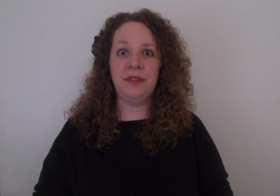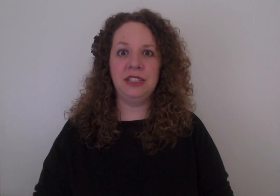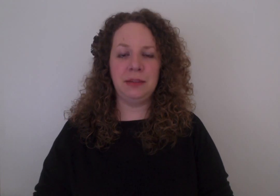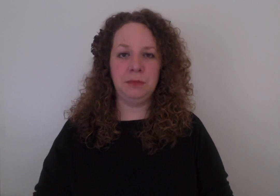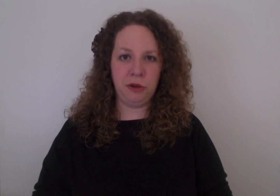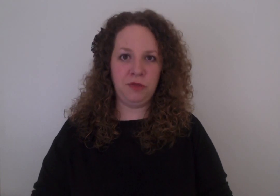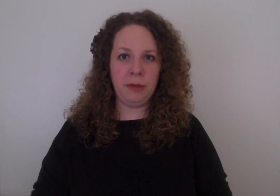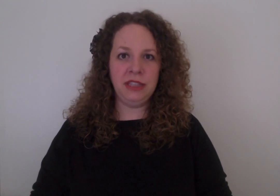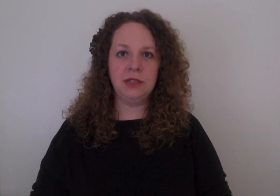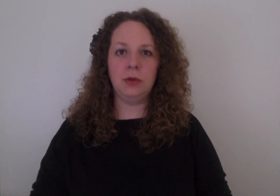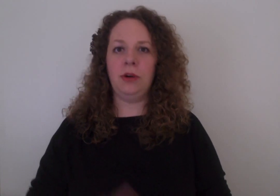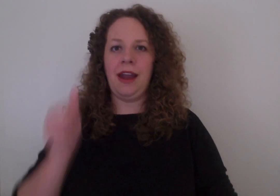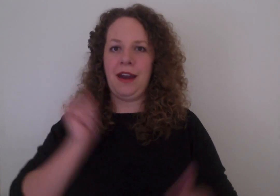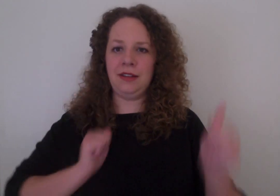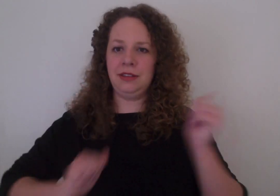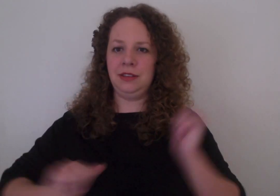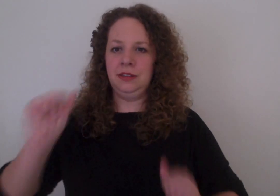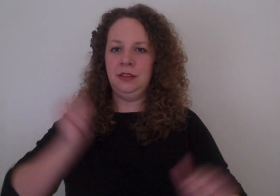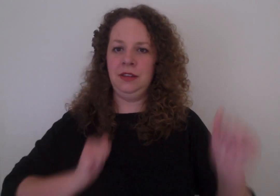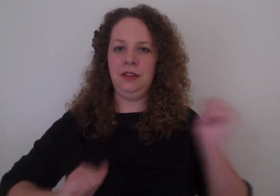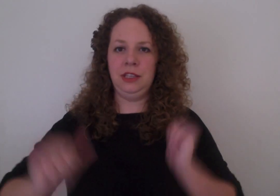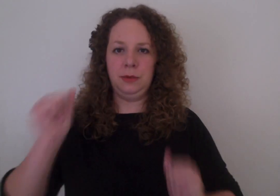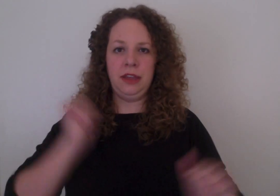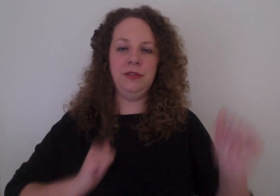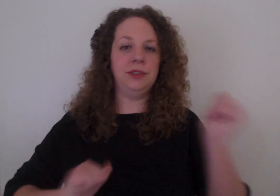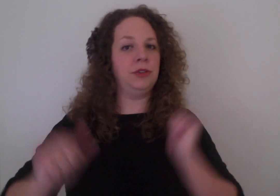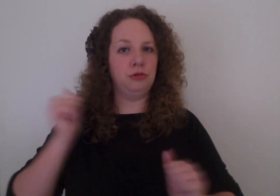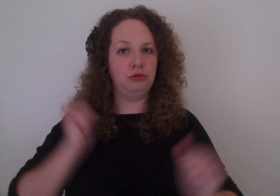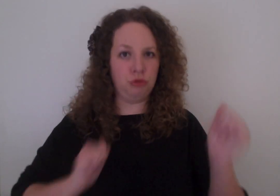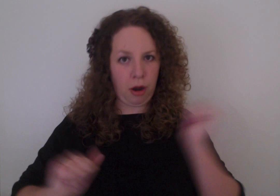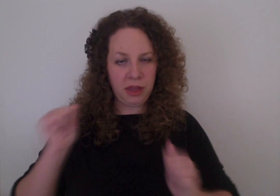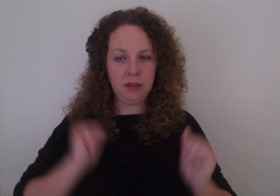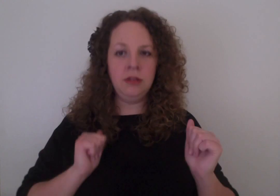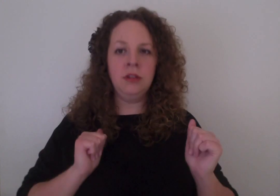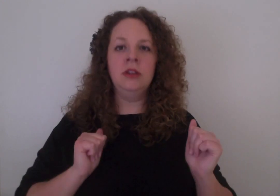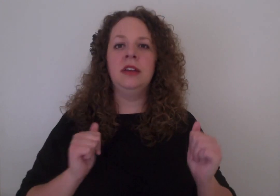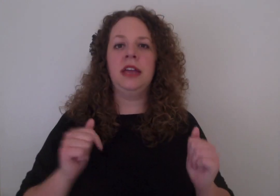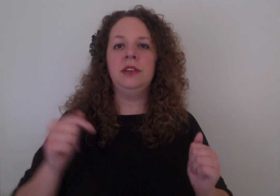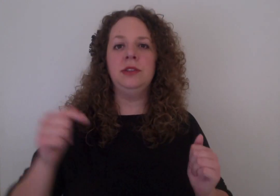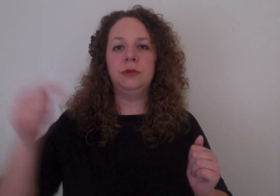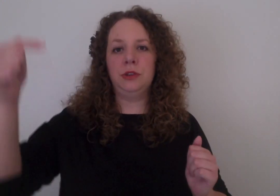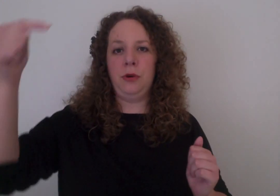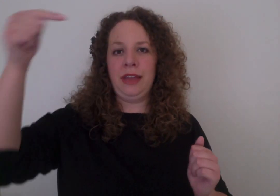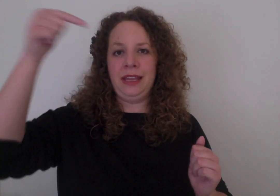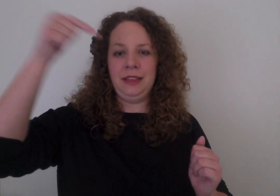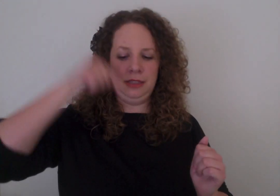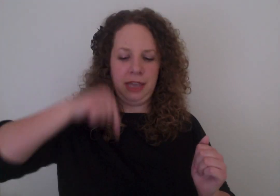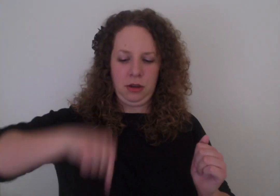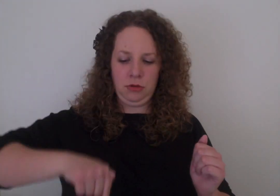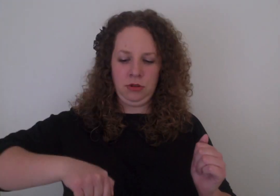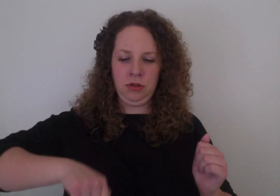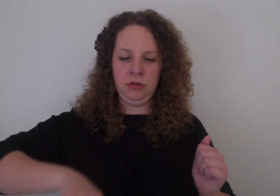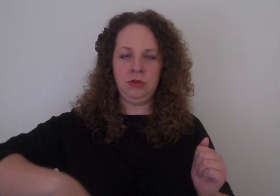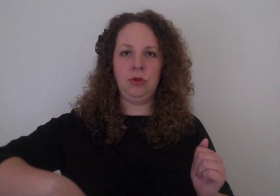sign performance or act this way. This is also drama. Okay, so it's going down towards